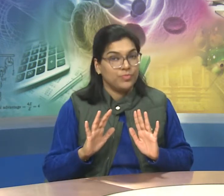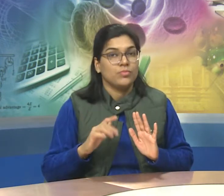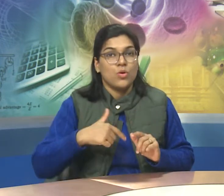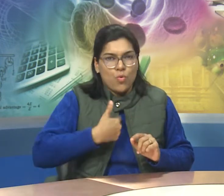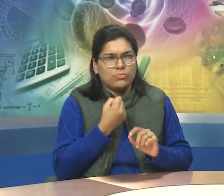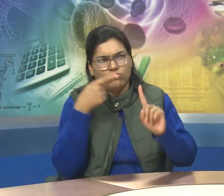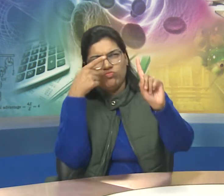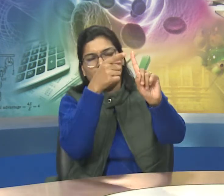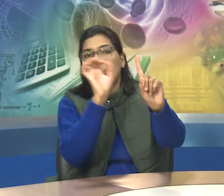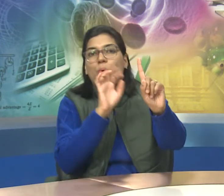attitudes.